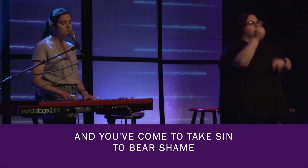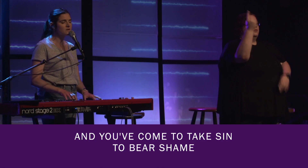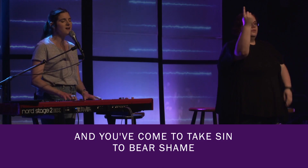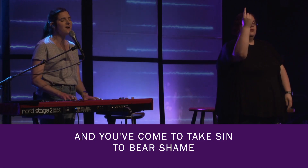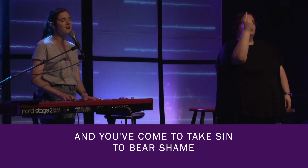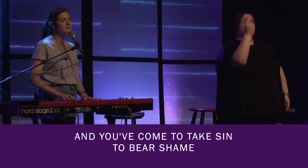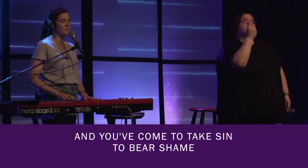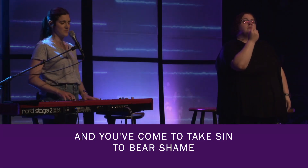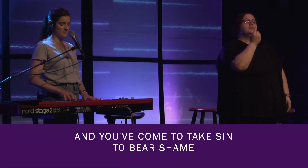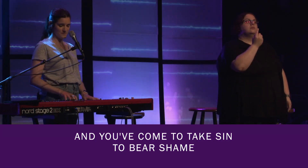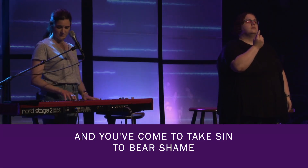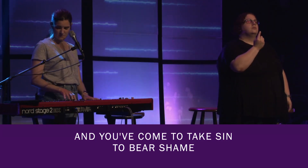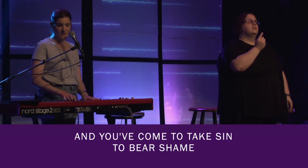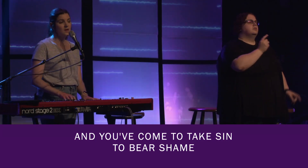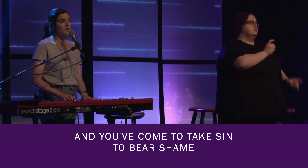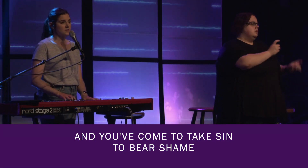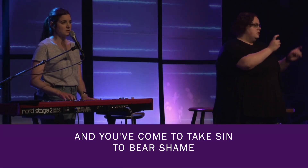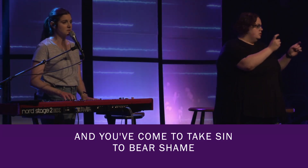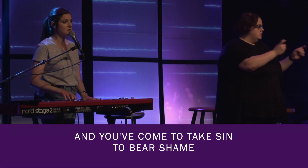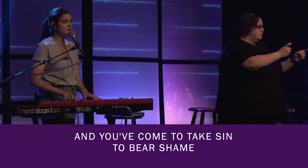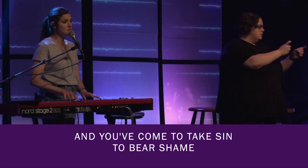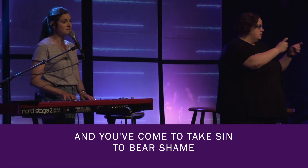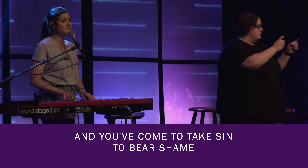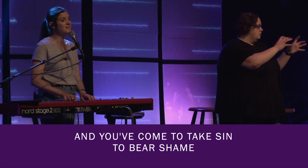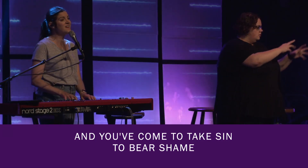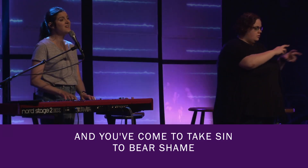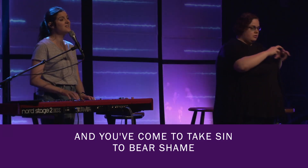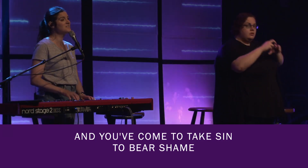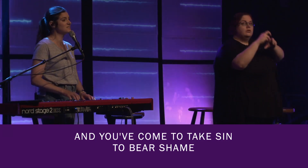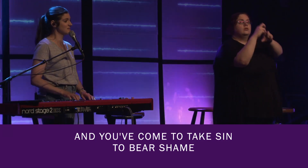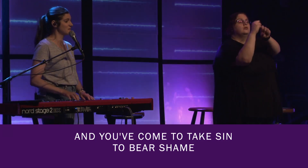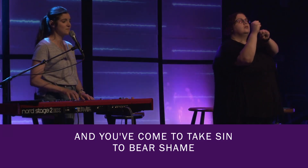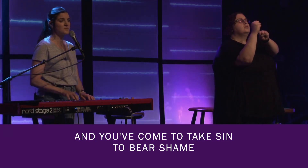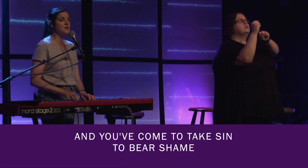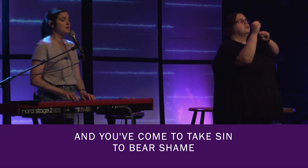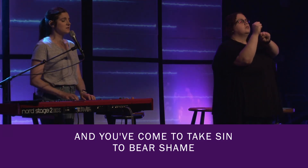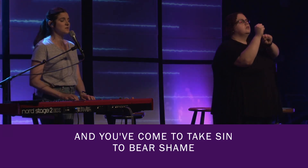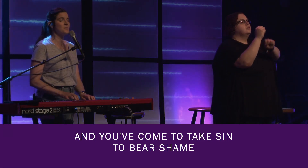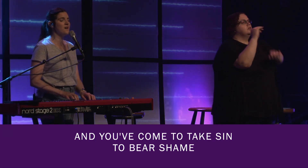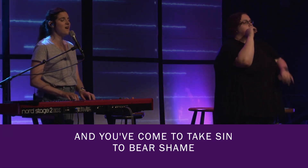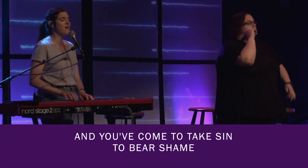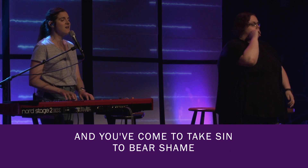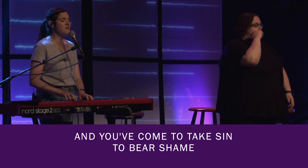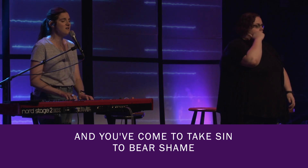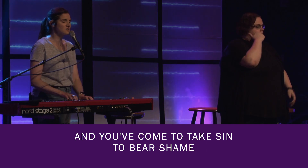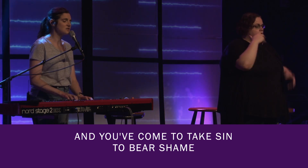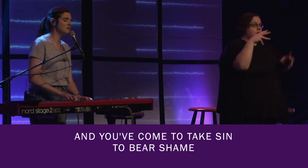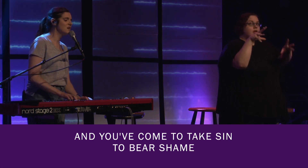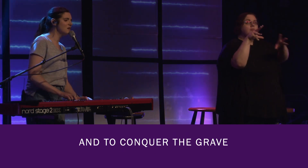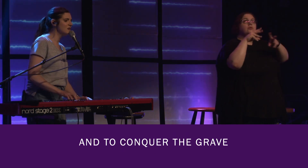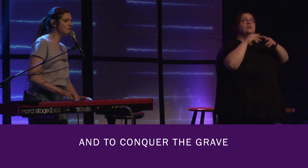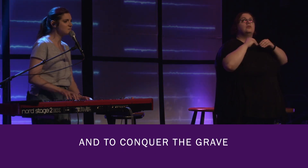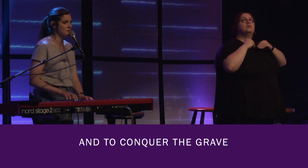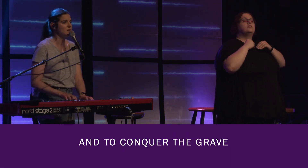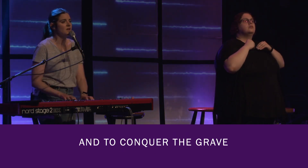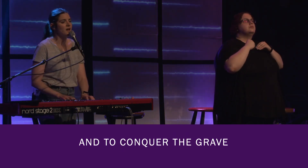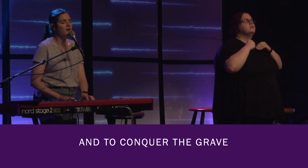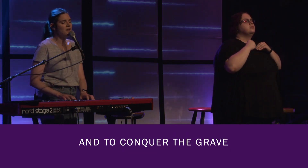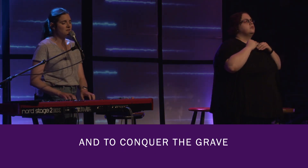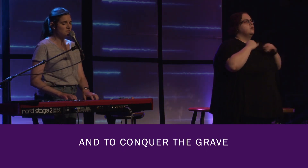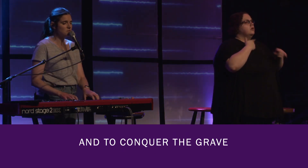And you come to take sin, to bear